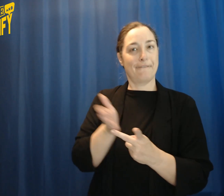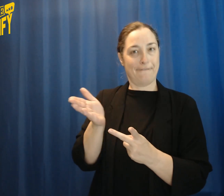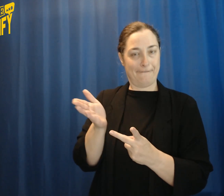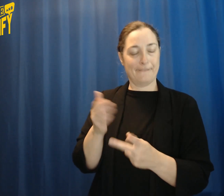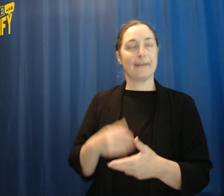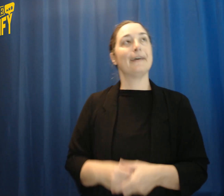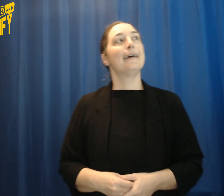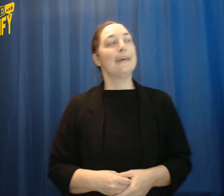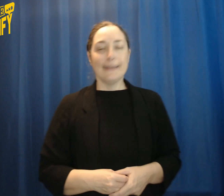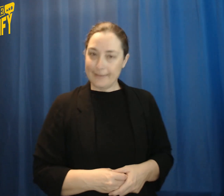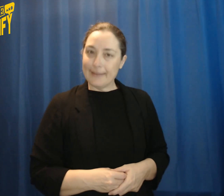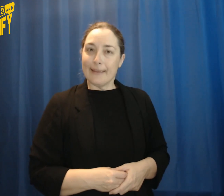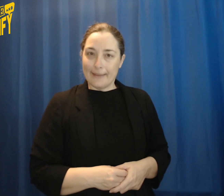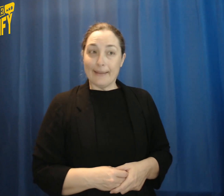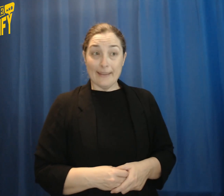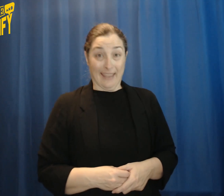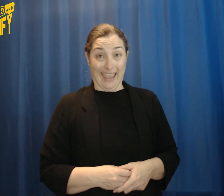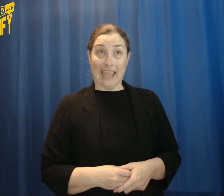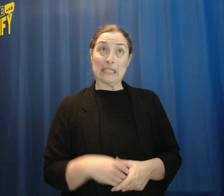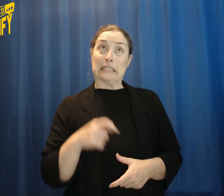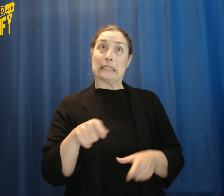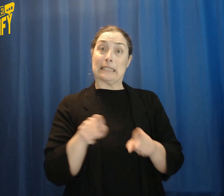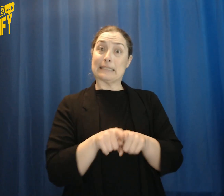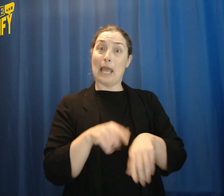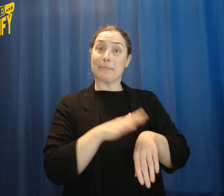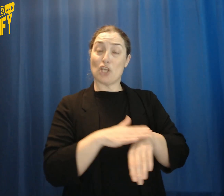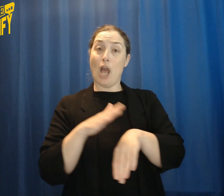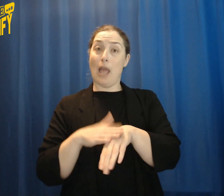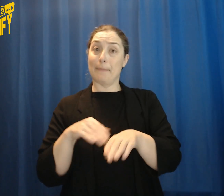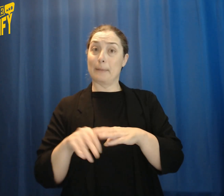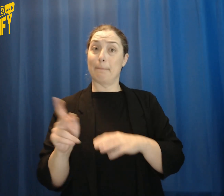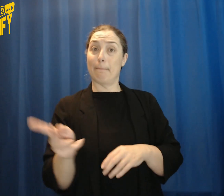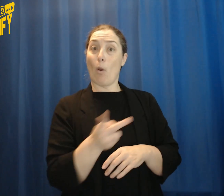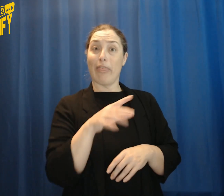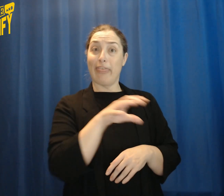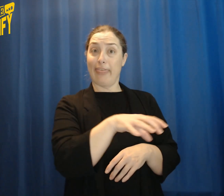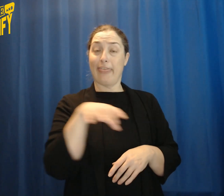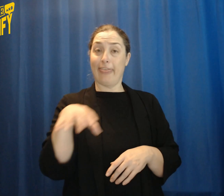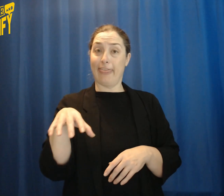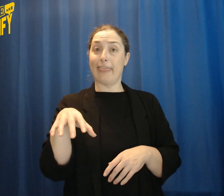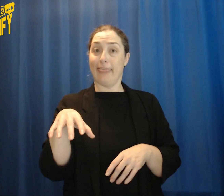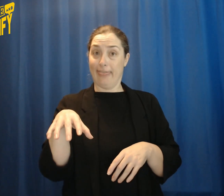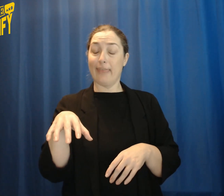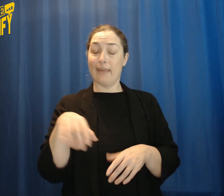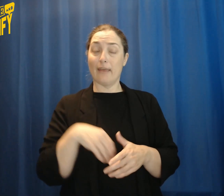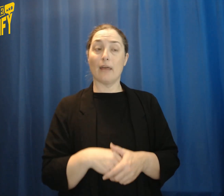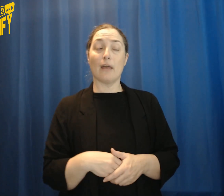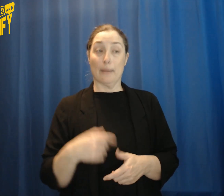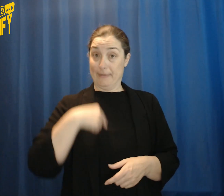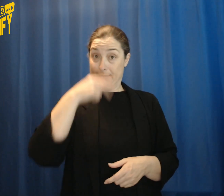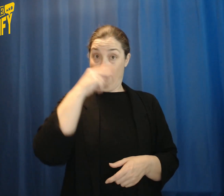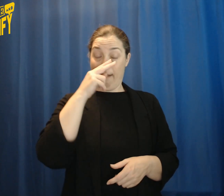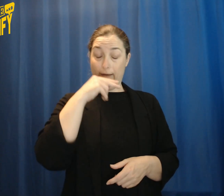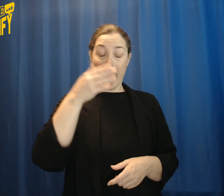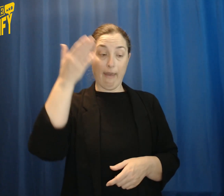It's almost about the same amount of time in both industries. I think, when I was younger, I was, speaking to people that were older,